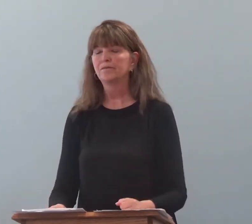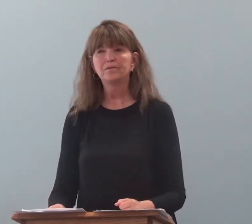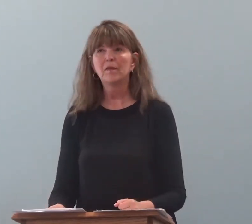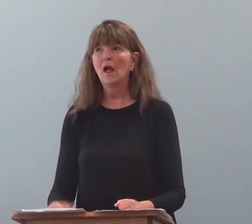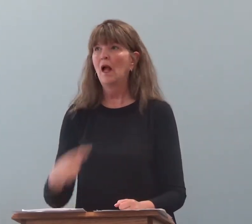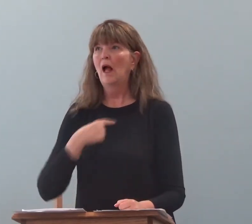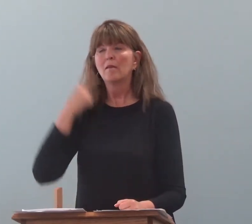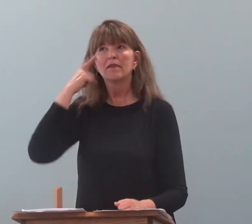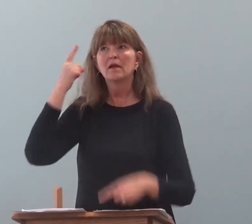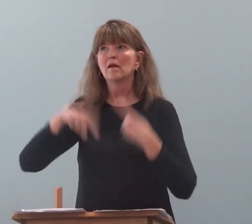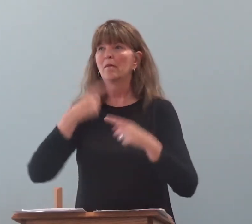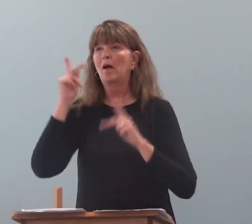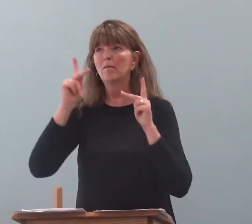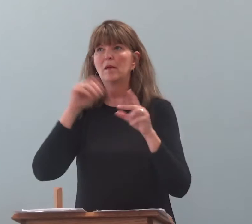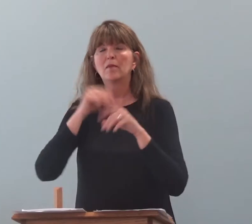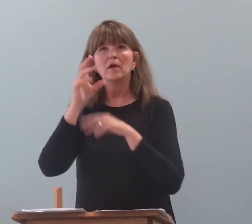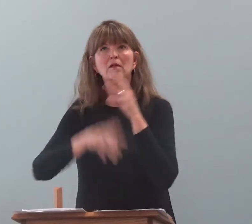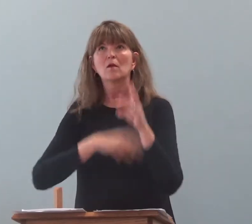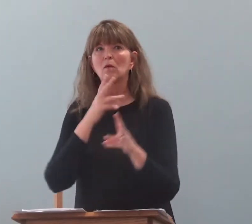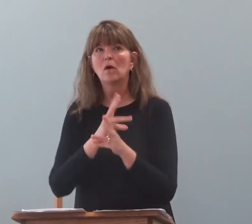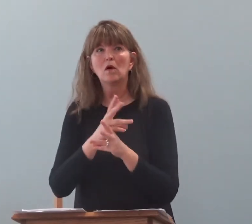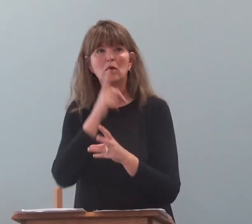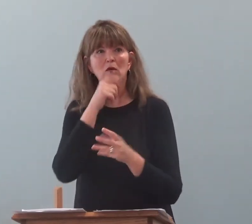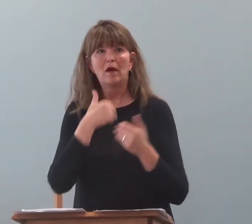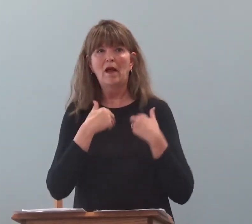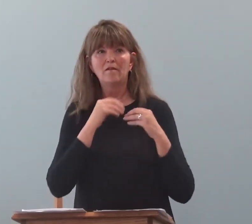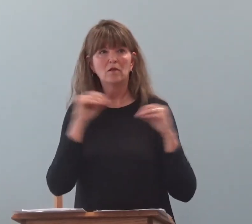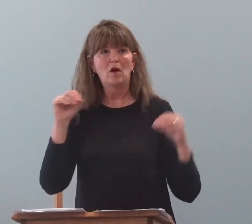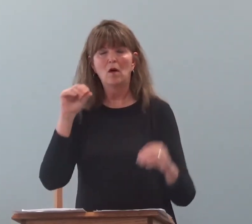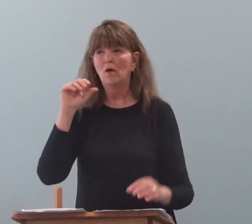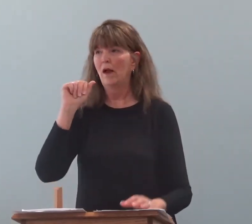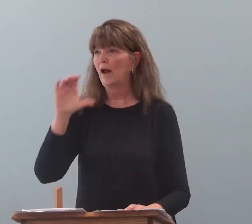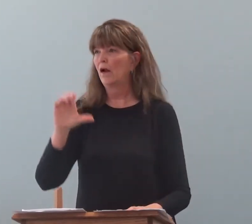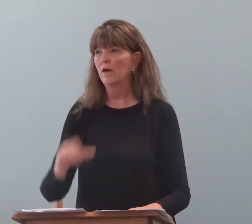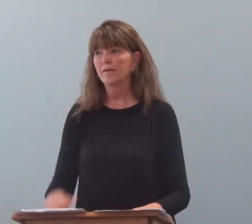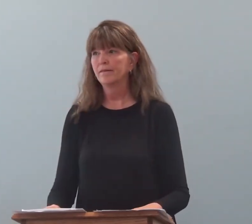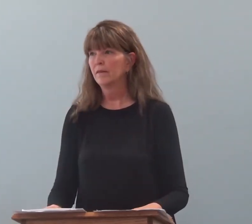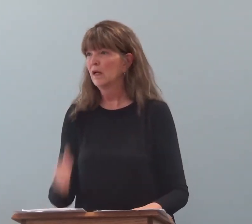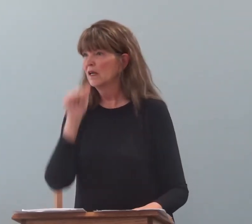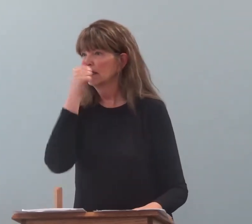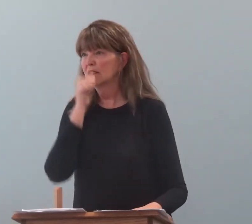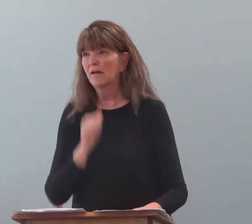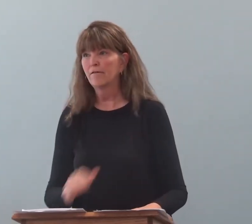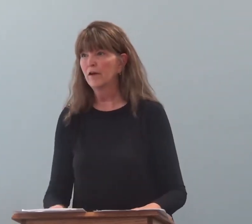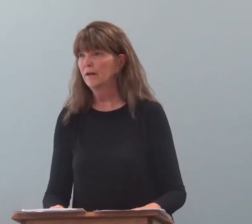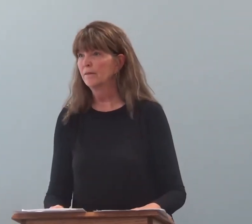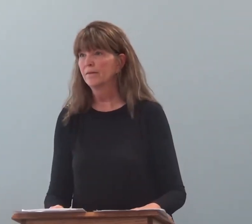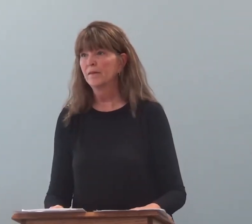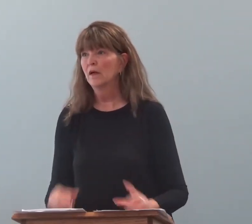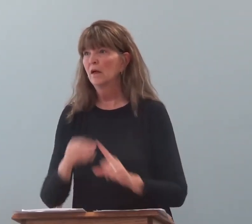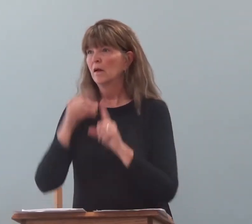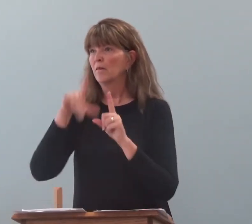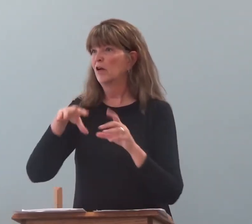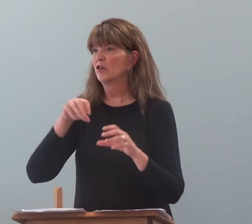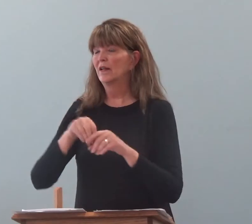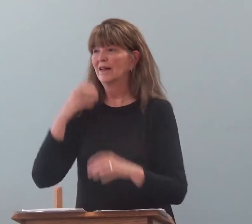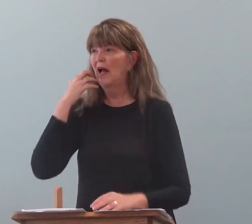You know, I'm trying to find what the blessing is in my air conditioner breaking and the heat that we're enduring this